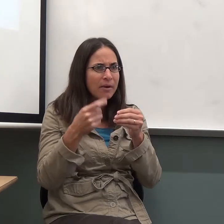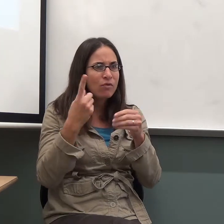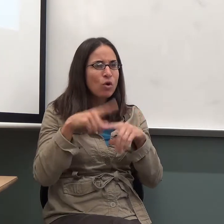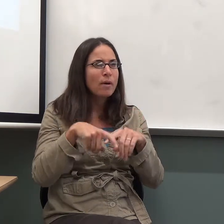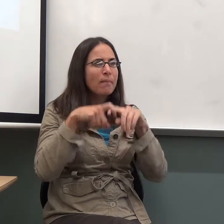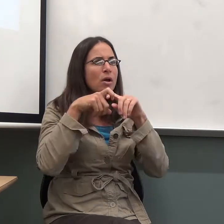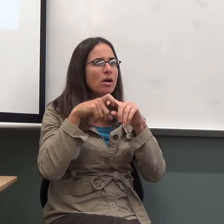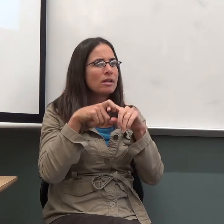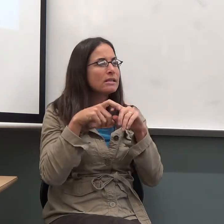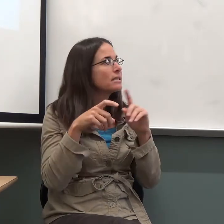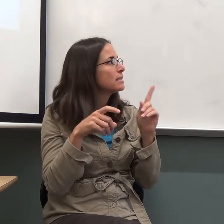between Halloween and there.